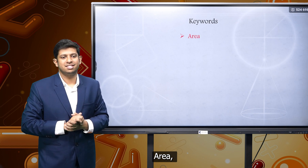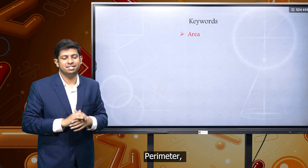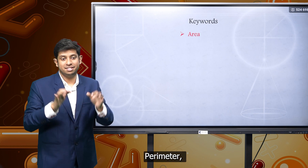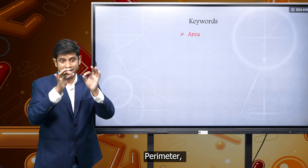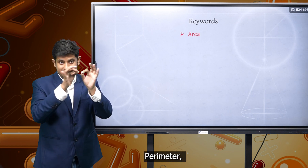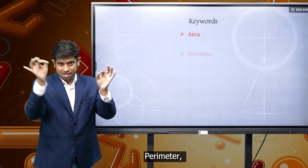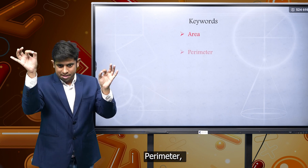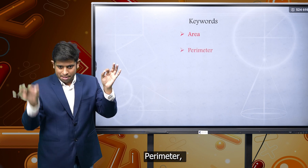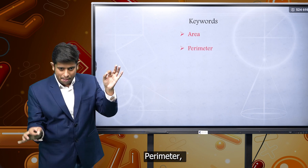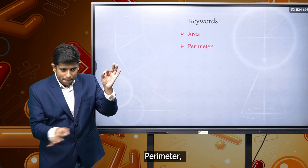perimeter,